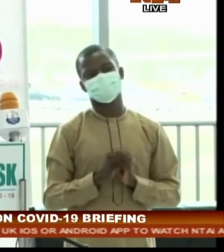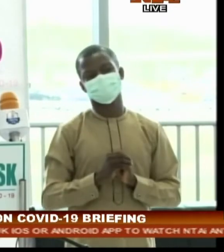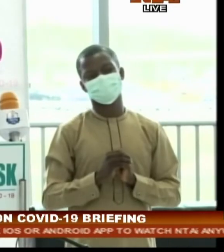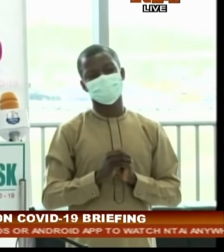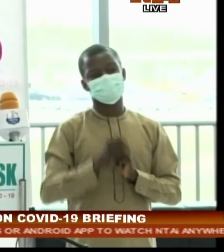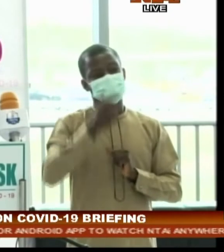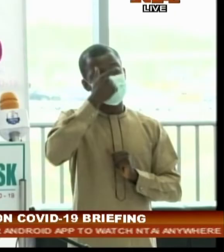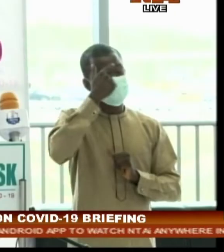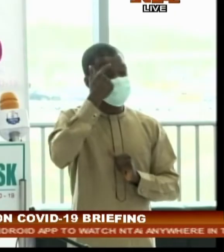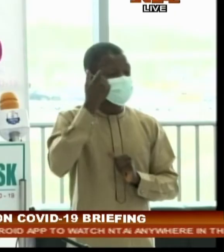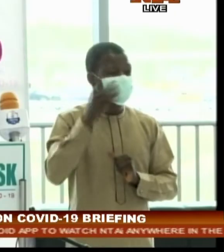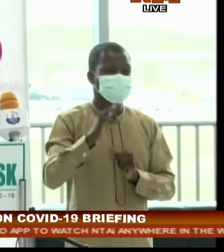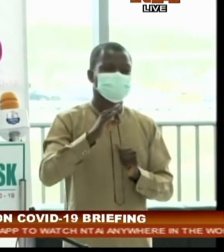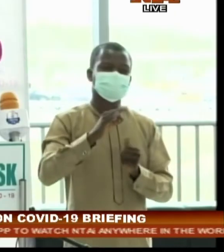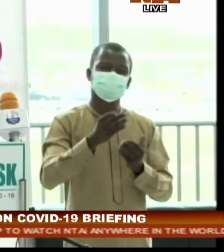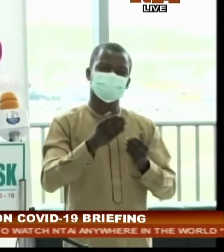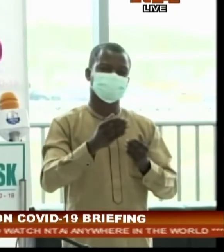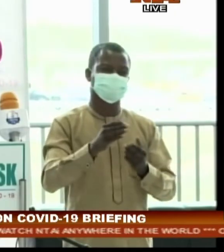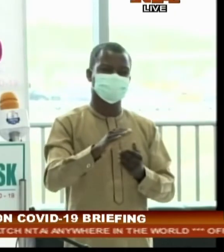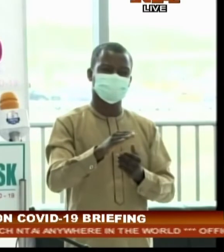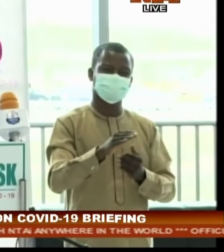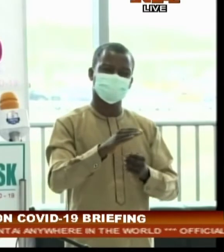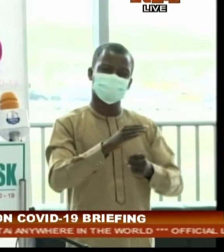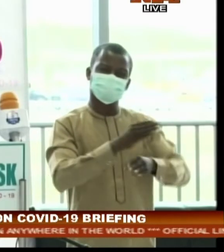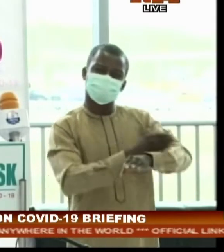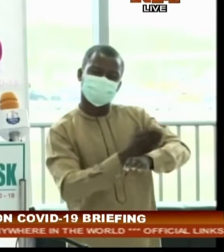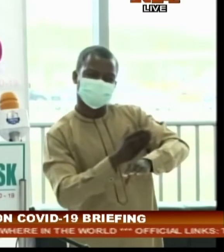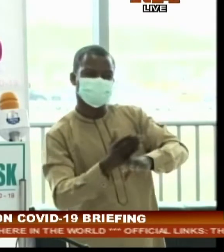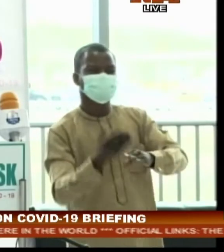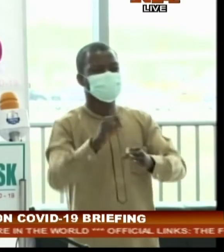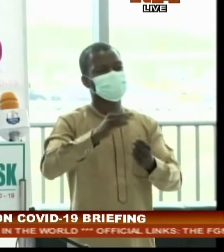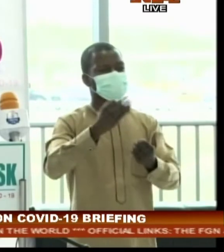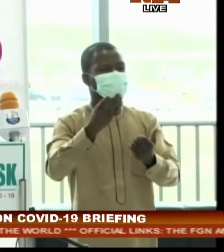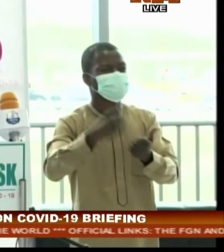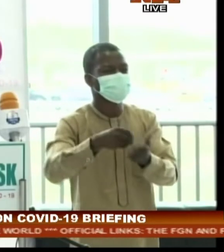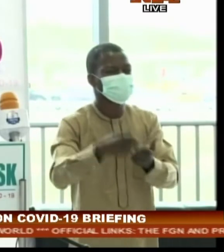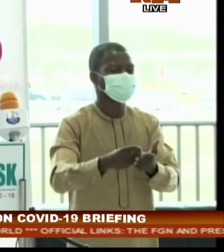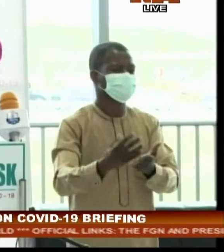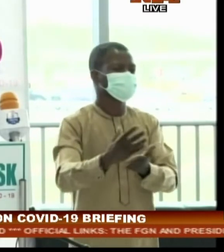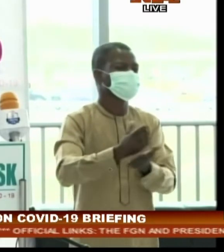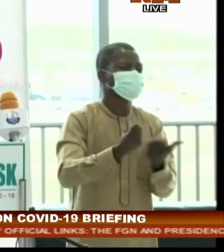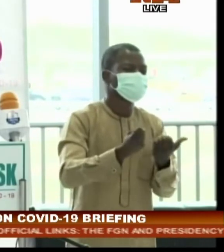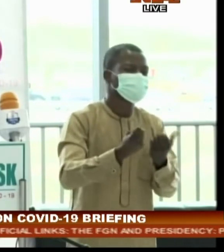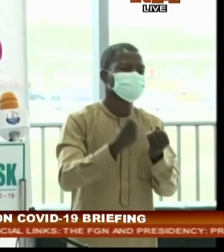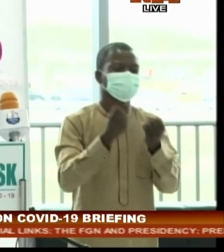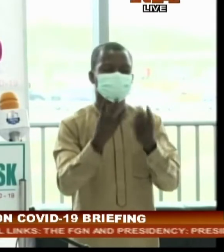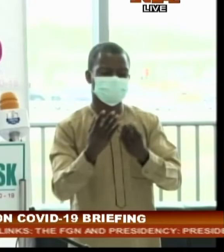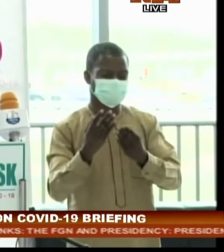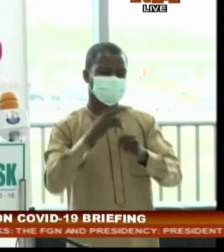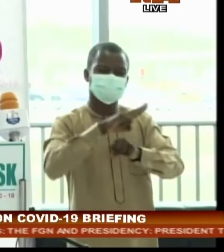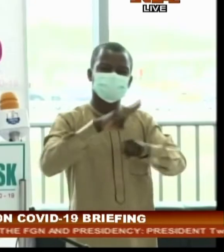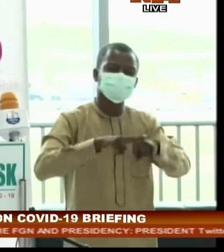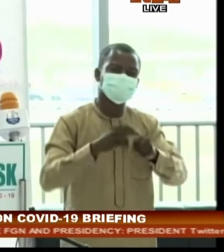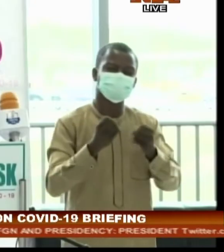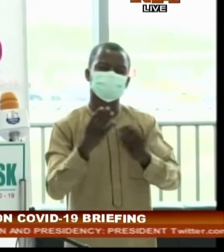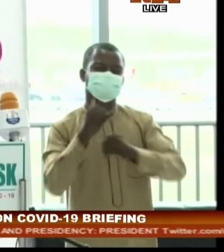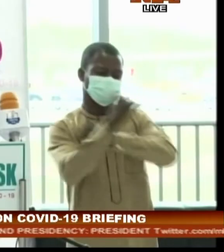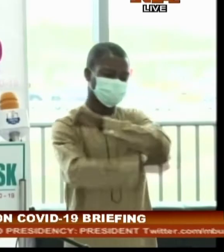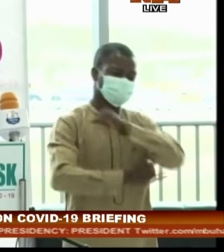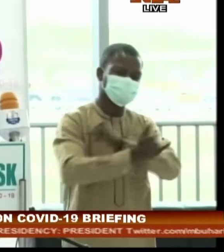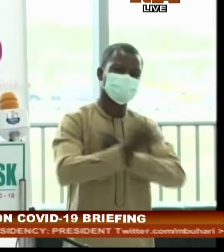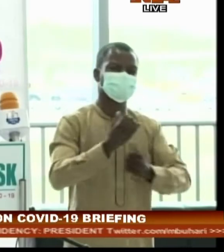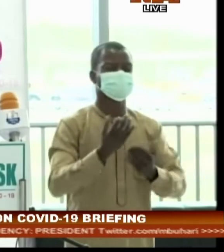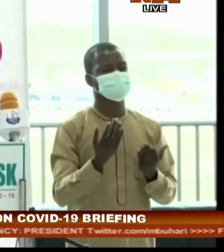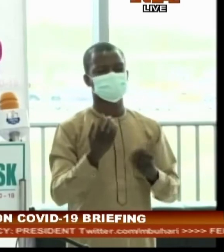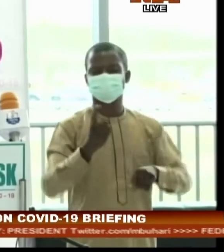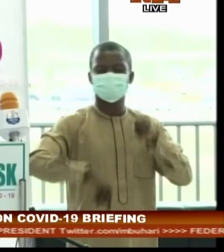Because of dwindling income, several nations are battling with inability to fund